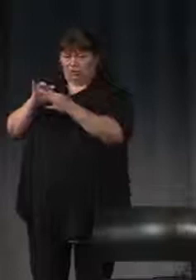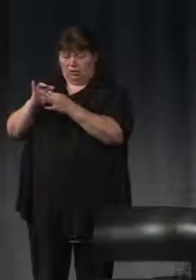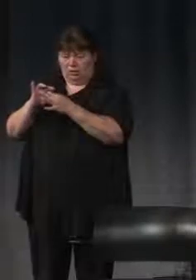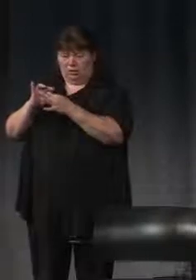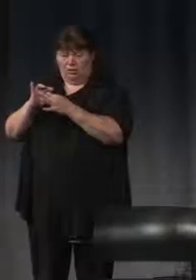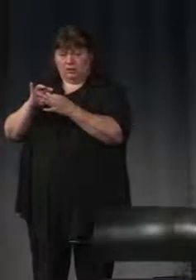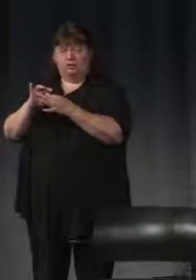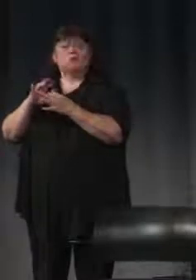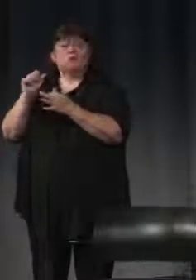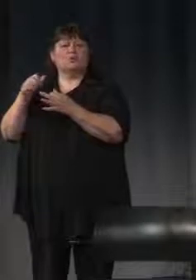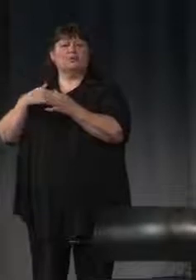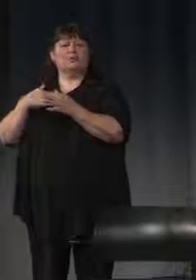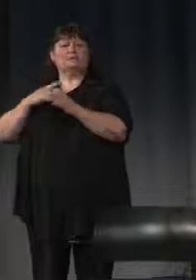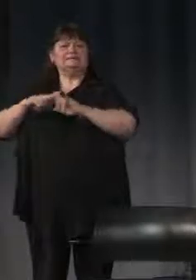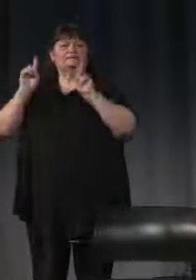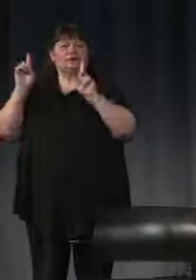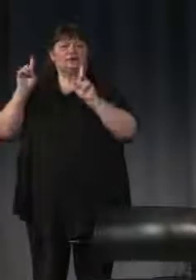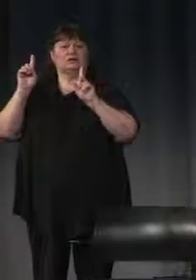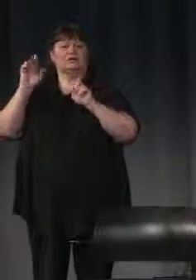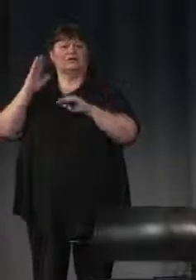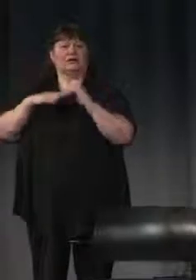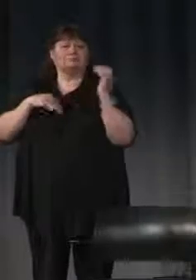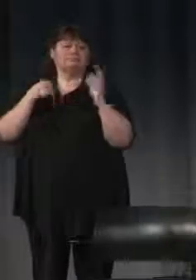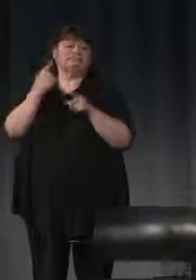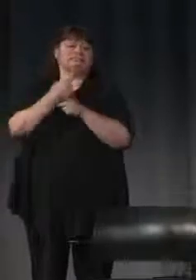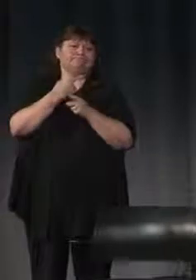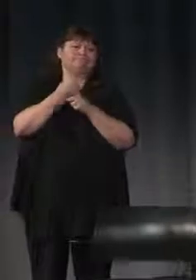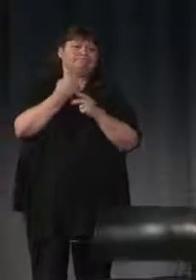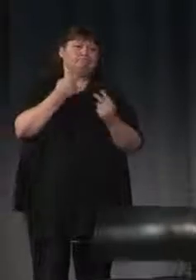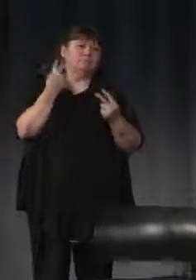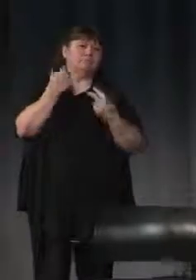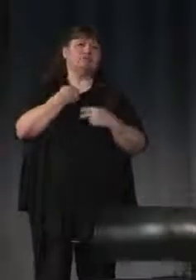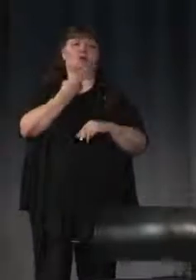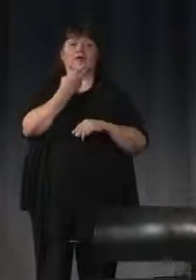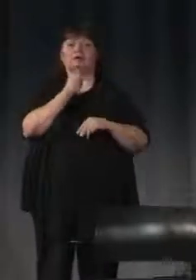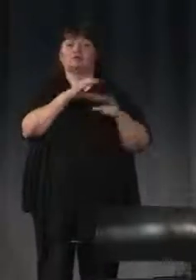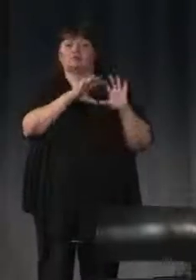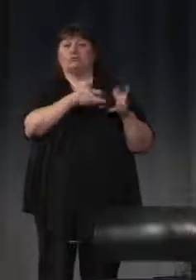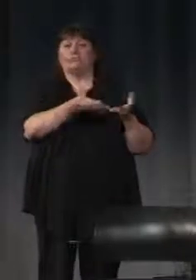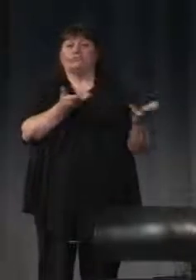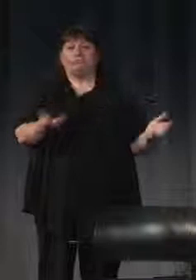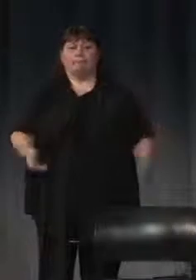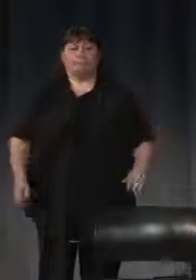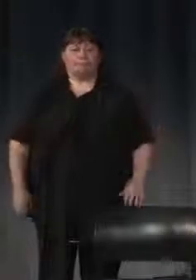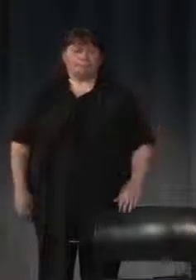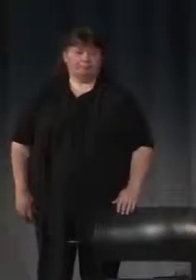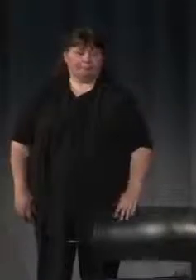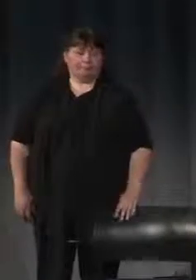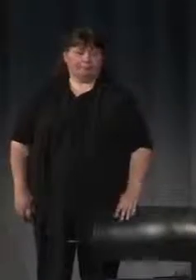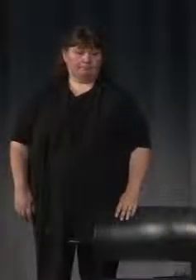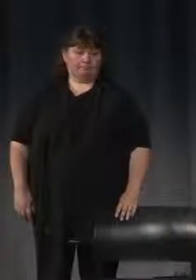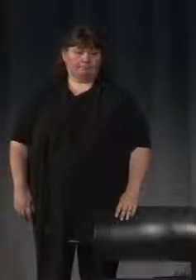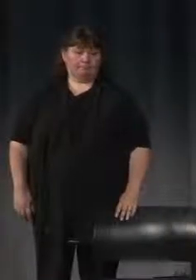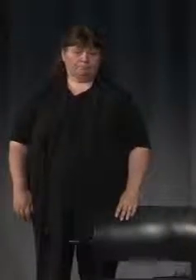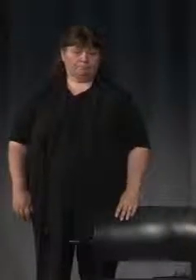sense that there's something different about it than, say, your memory of your high school classroom or something.